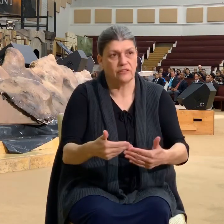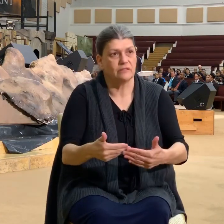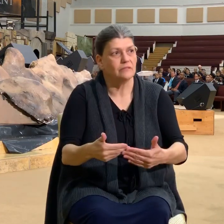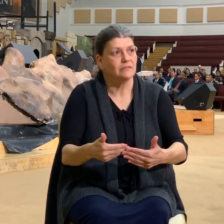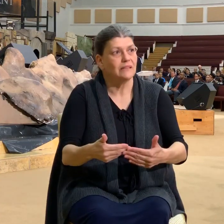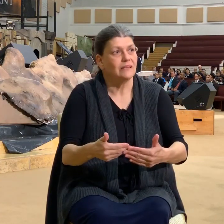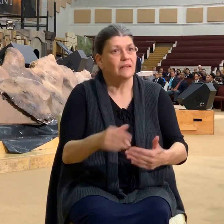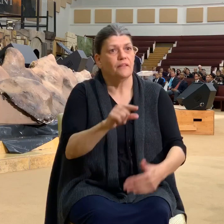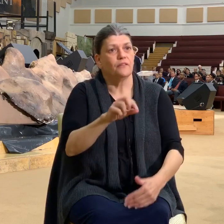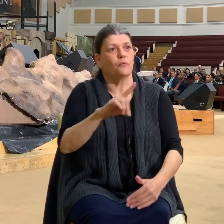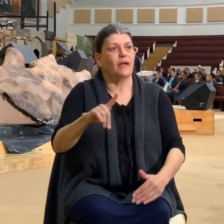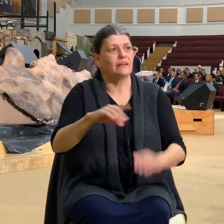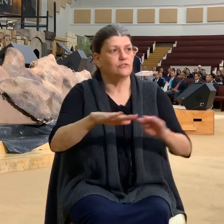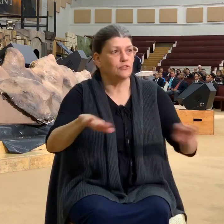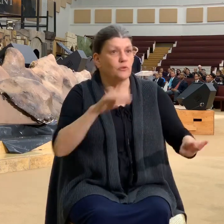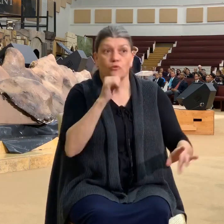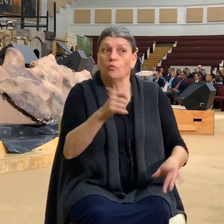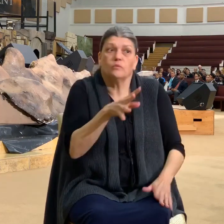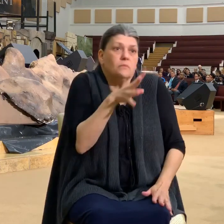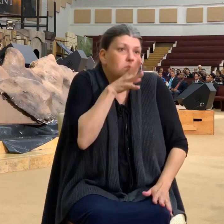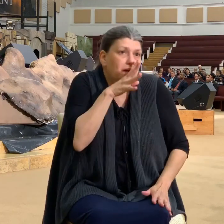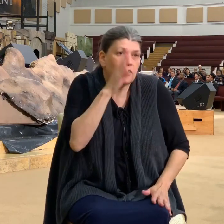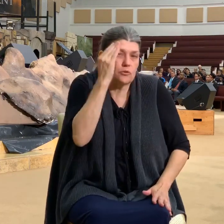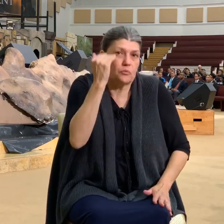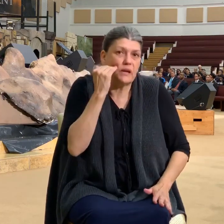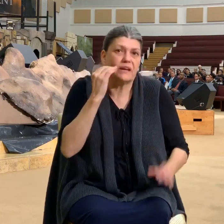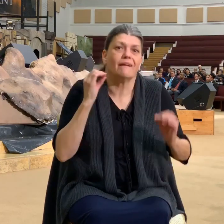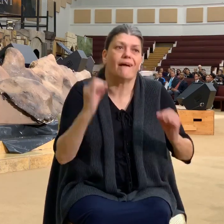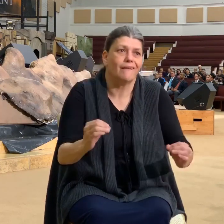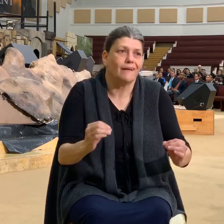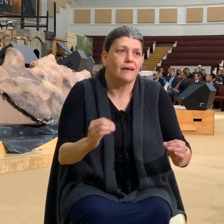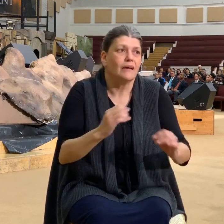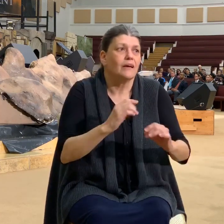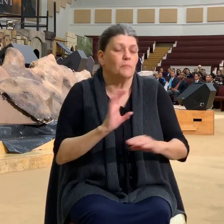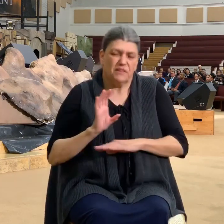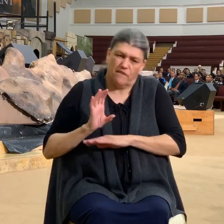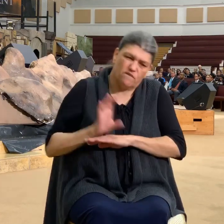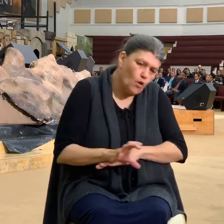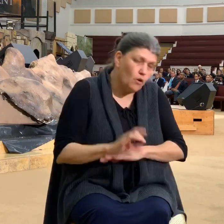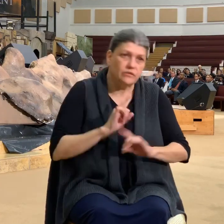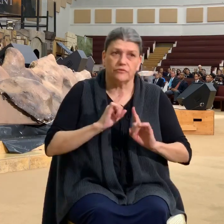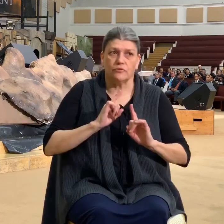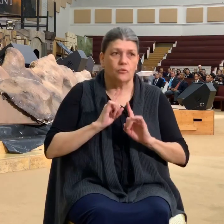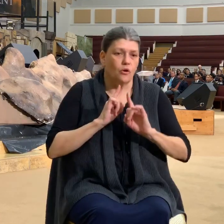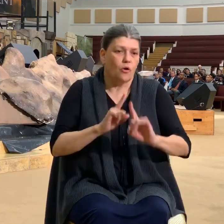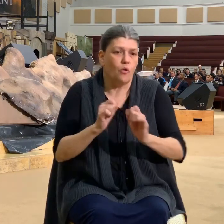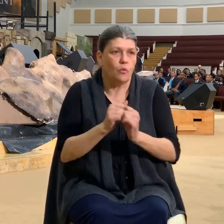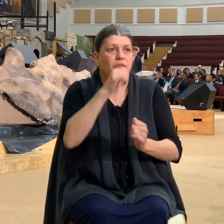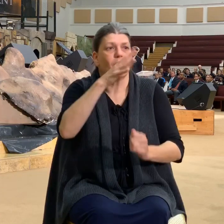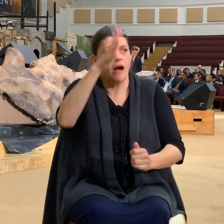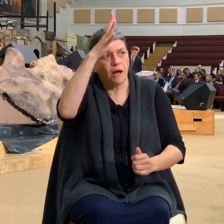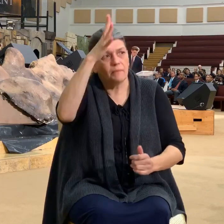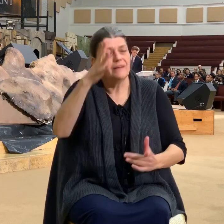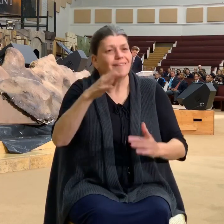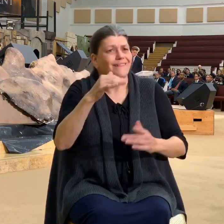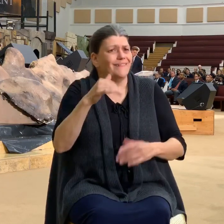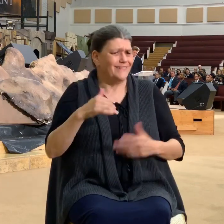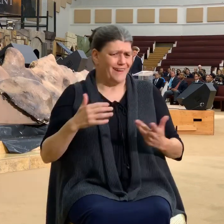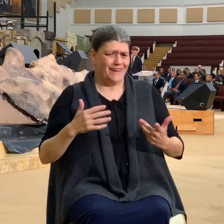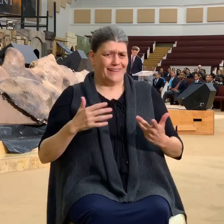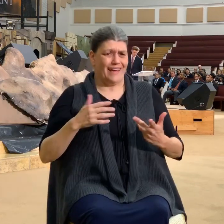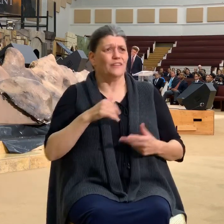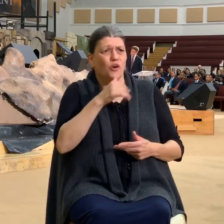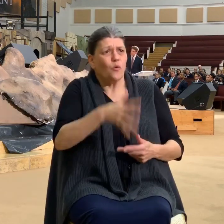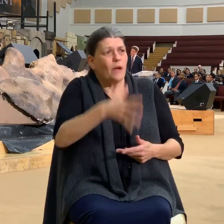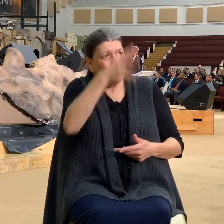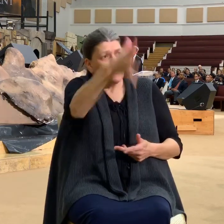the grandchildren don't even speak Korean anymore. But yet they're forced to go to mom and dad or grandma and grandpa's Korean church that